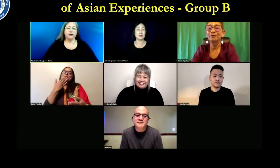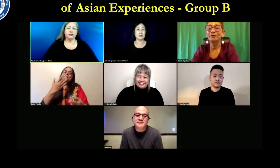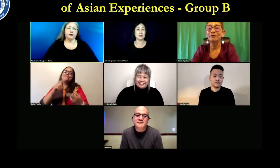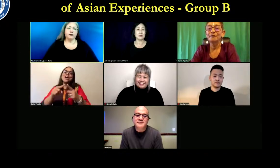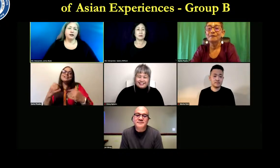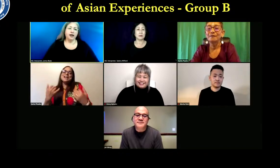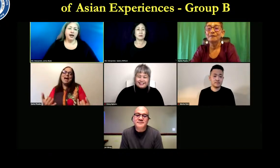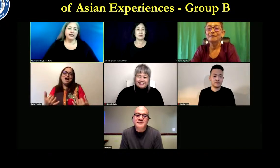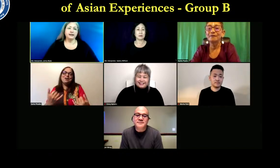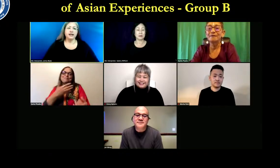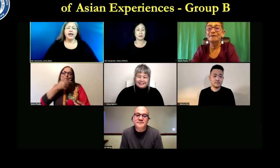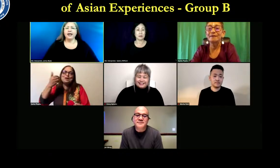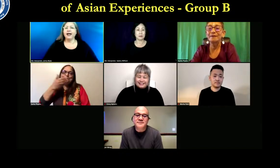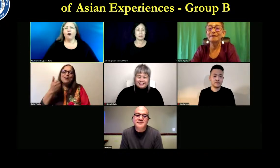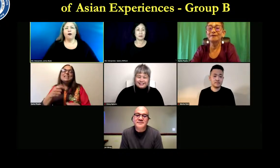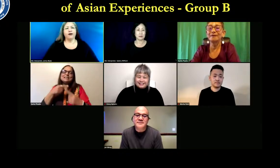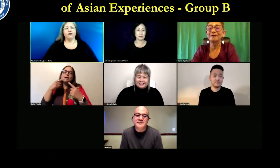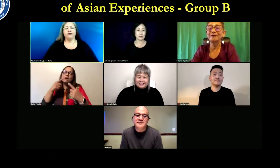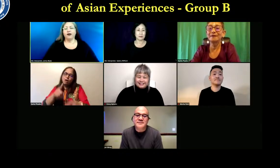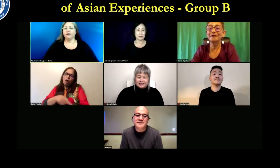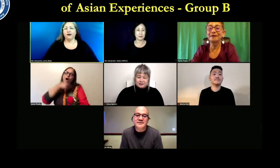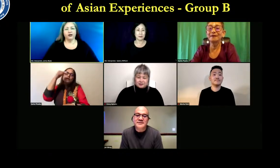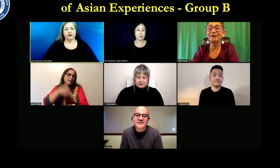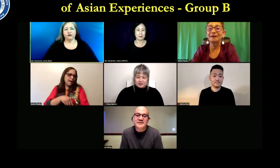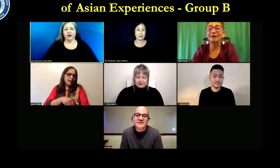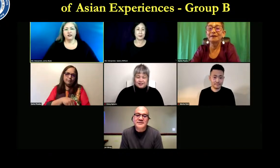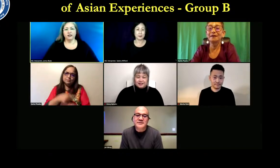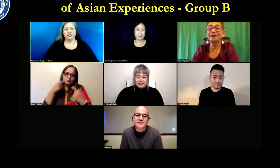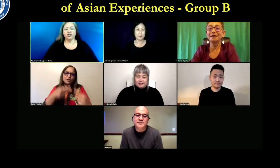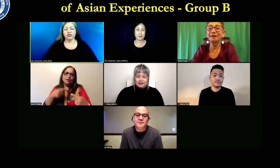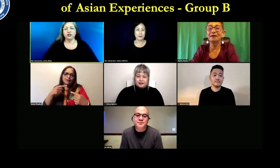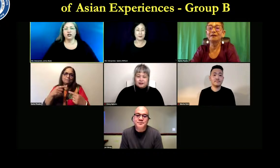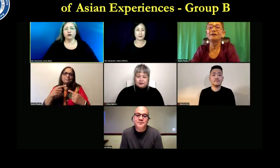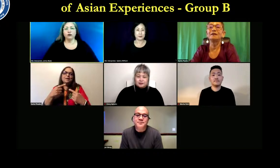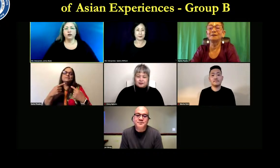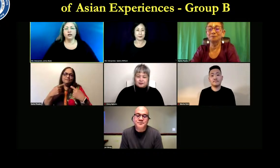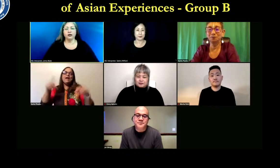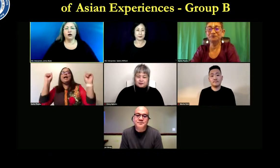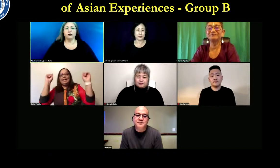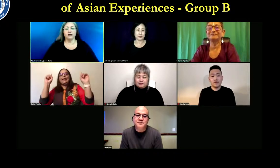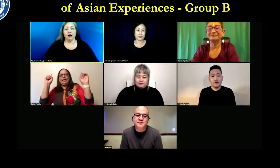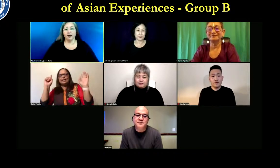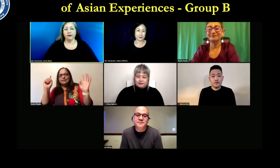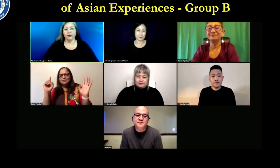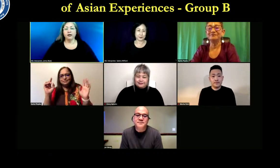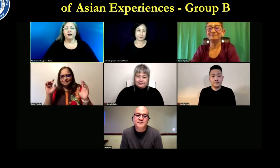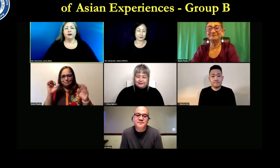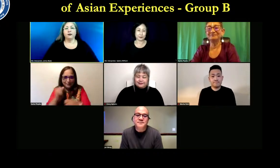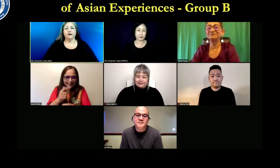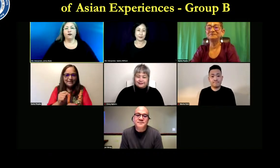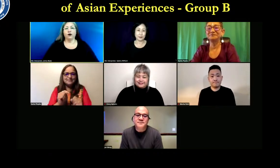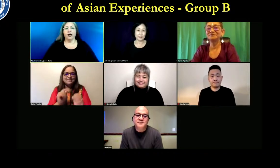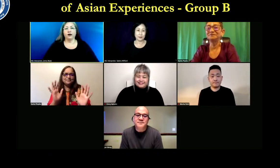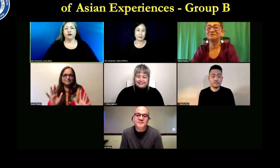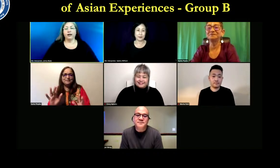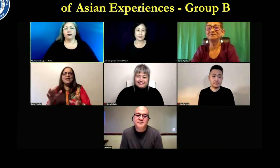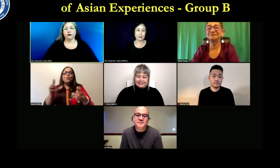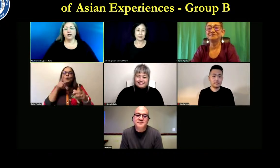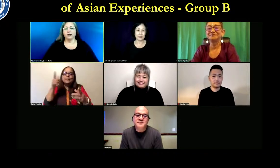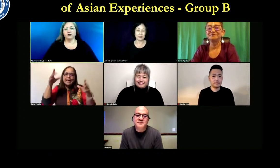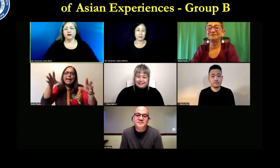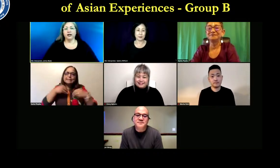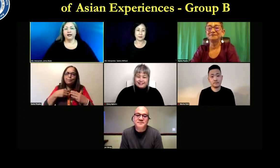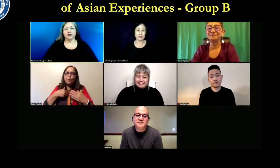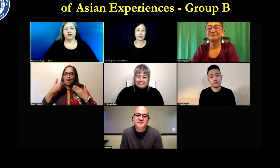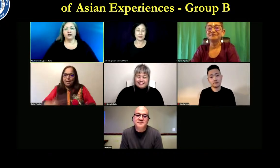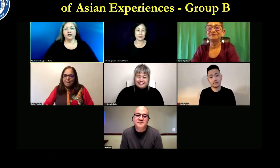being made with some of my clients. And now I've got very, very good friends. It just took a really long time before I could make those